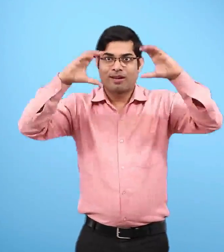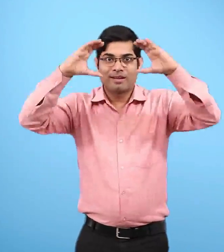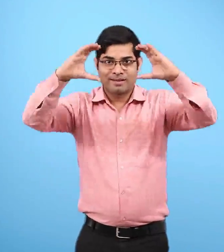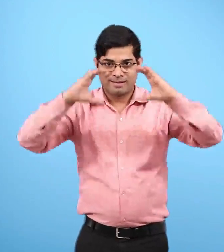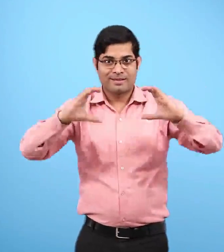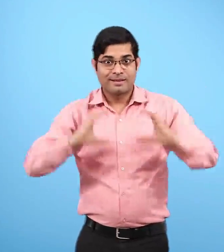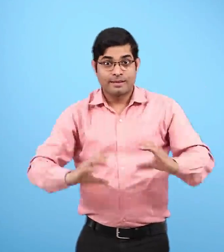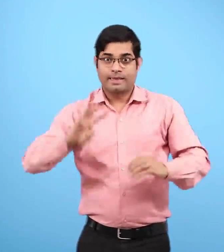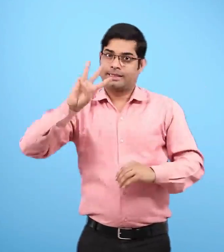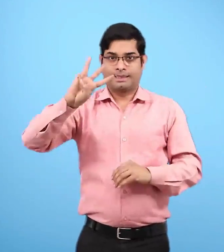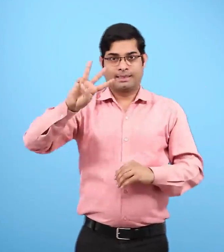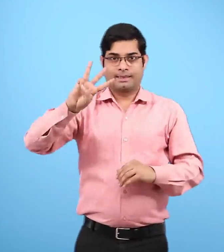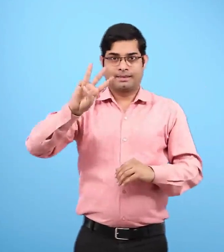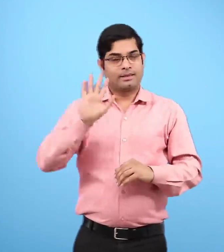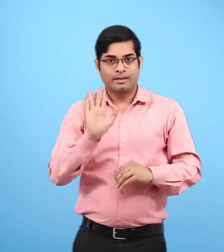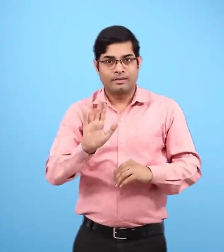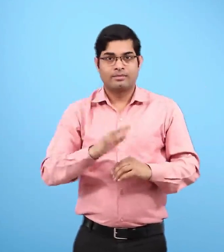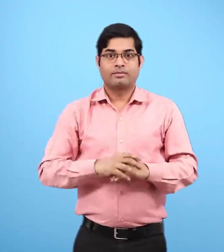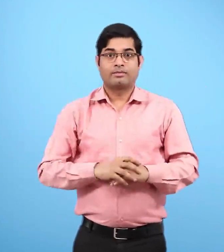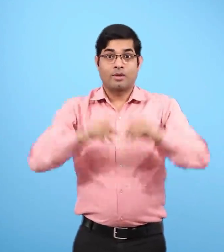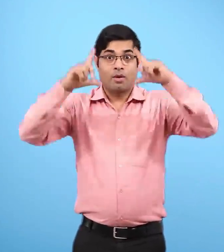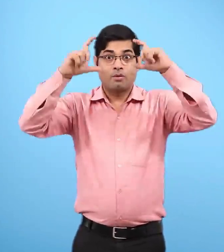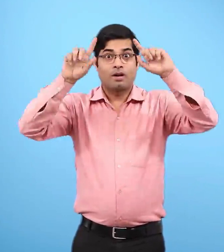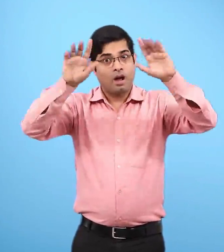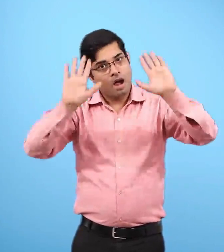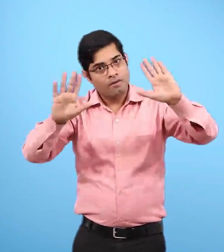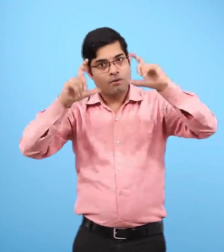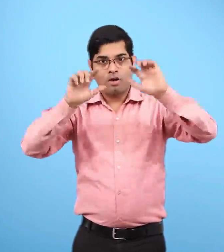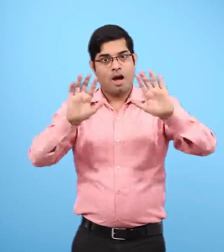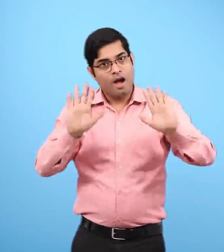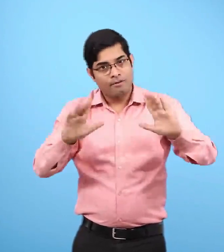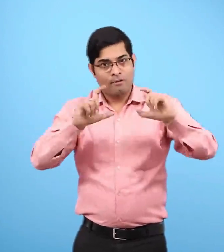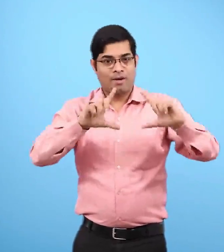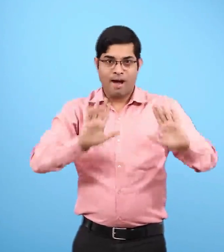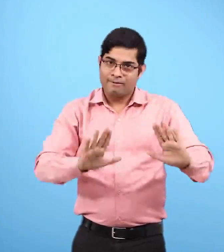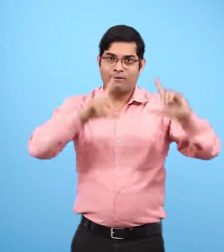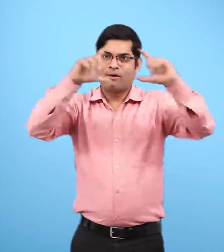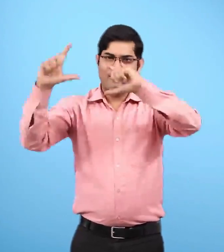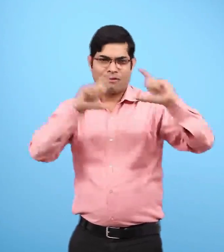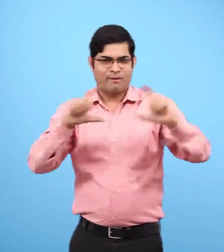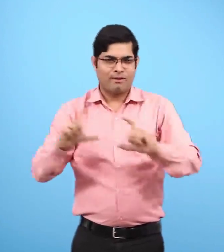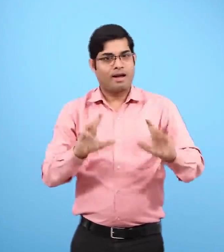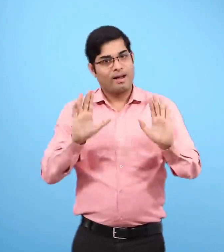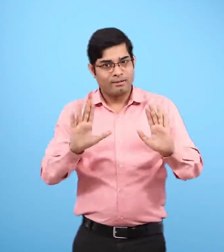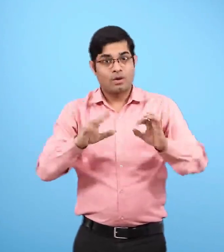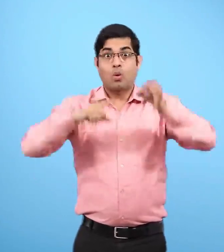This page is divided into 3 parts. Each part has 2 pictures and